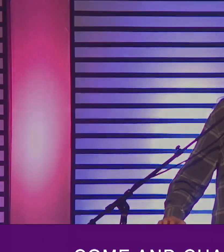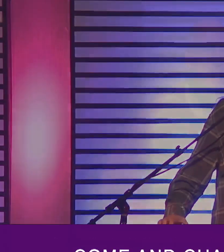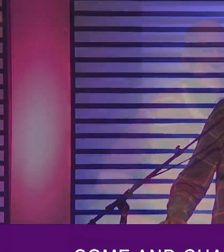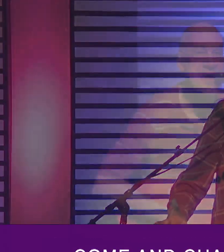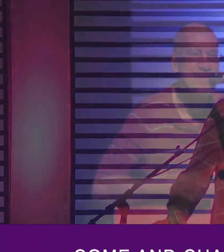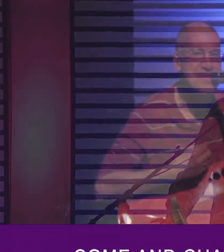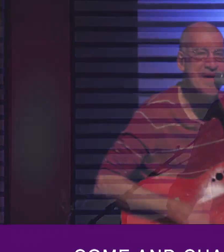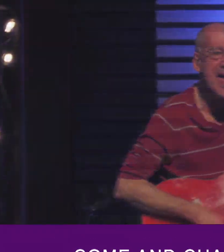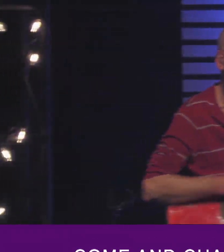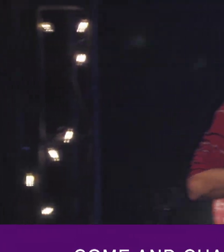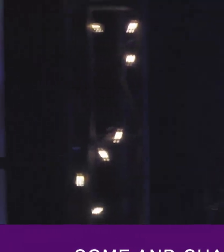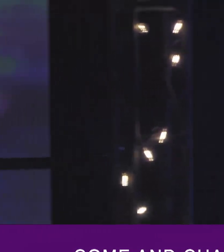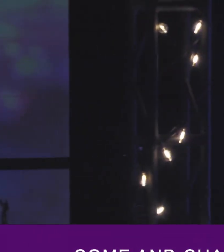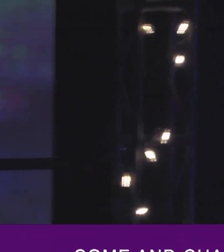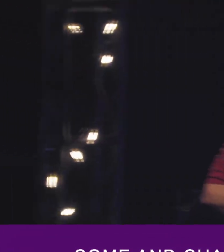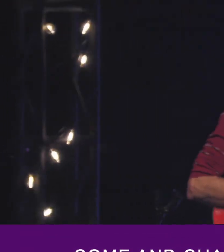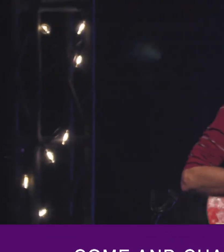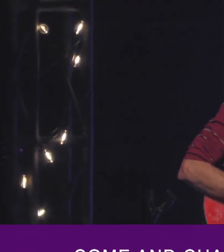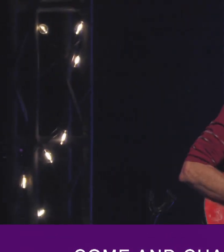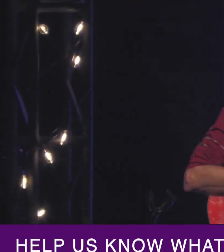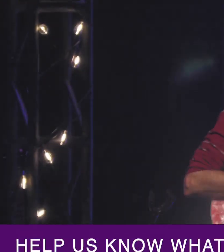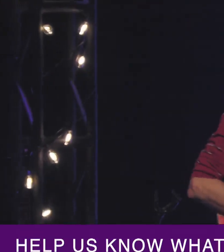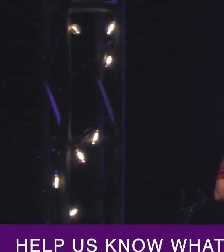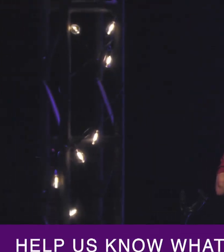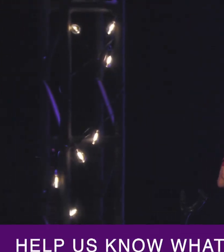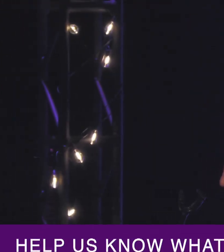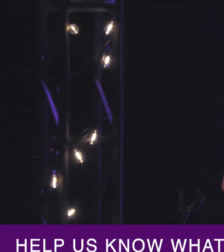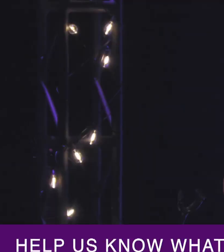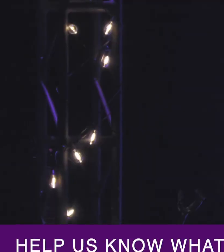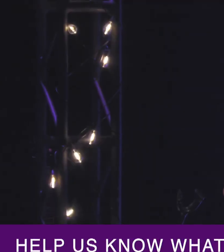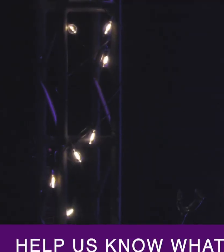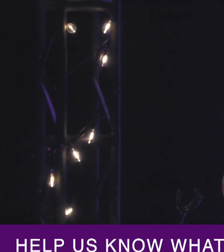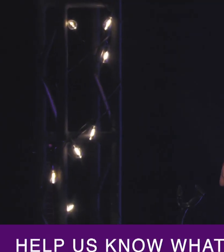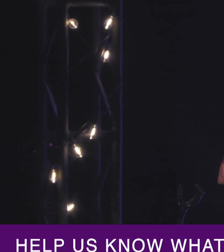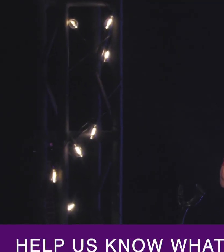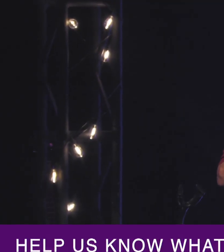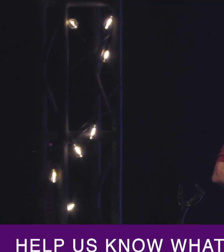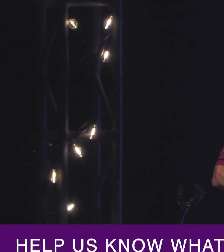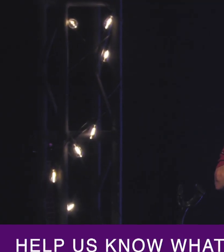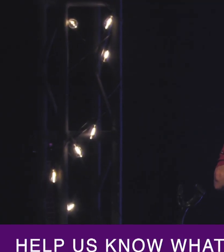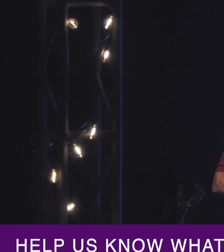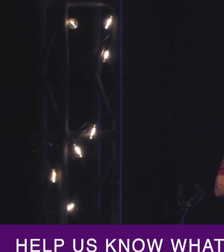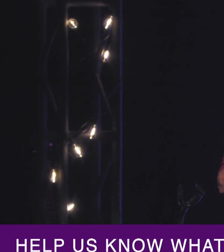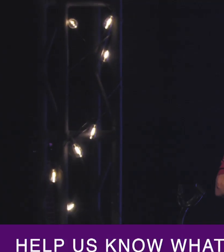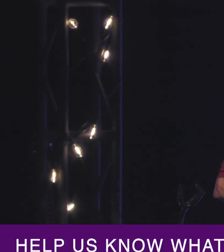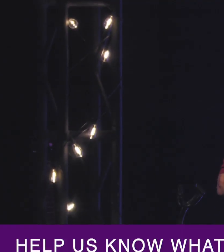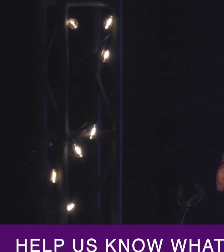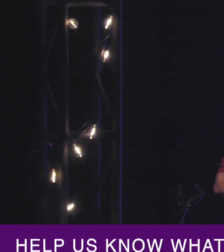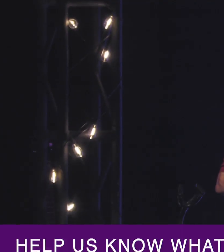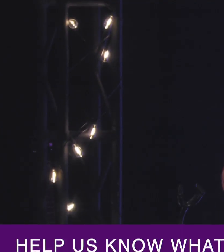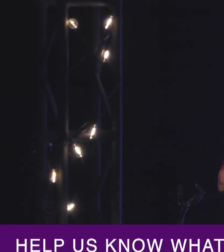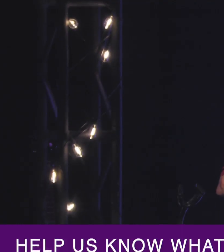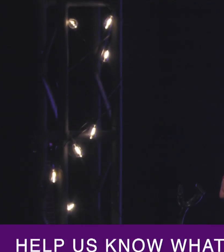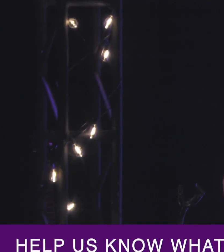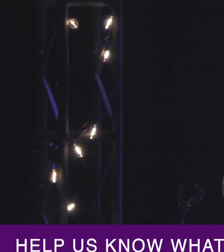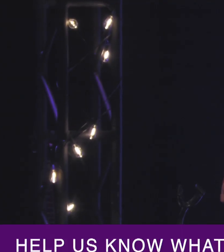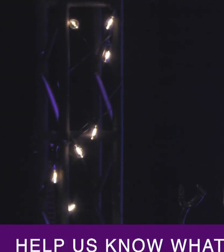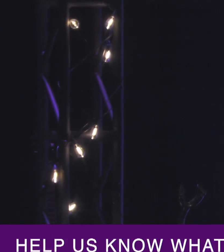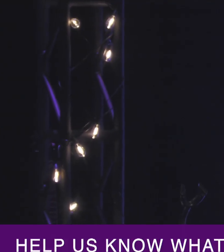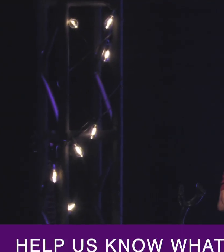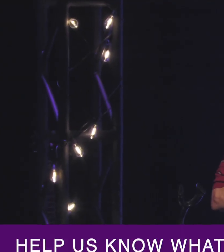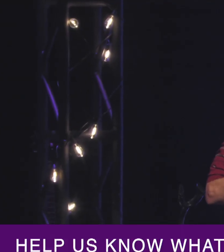near enough. Come and change my focus. Help us know what you've been